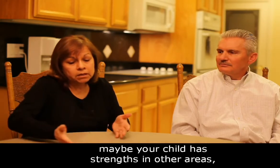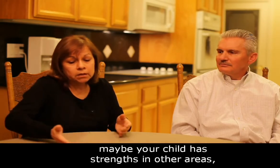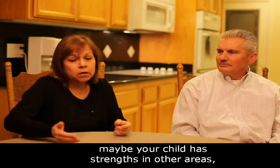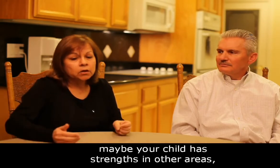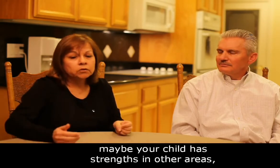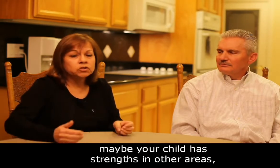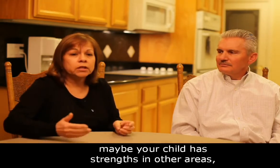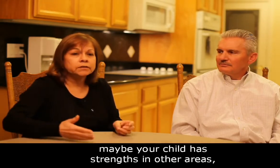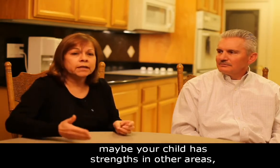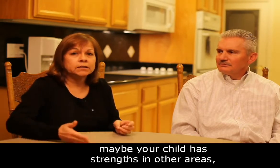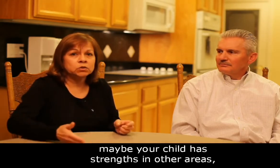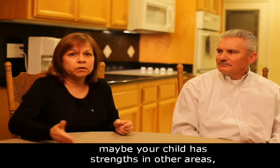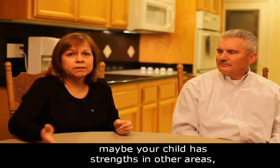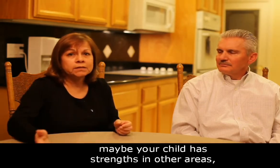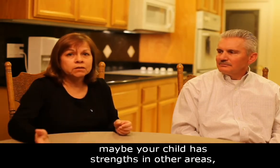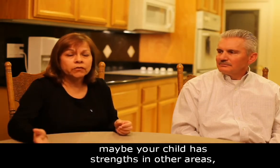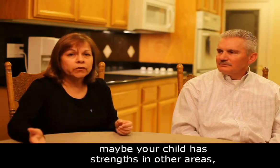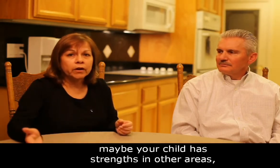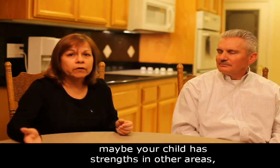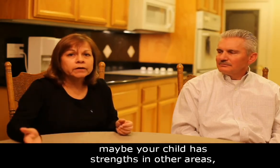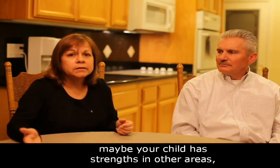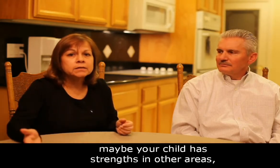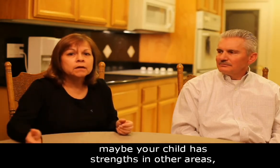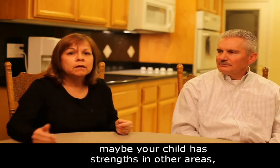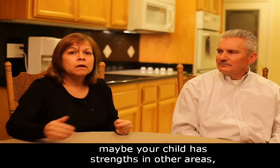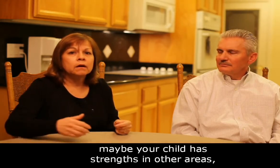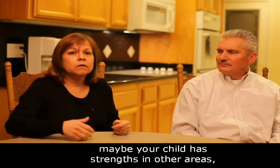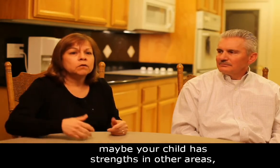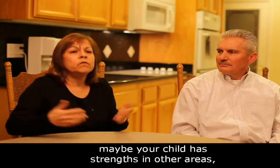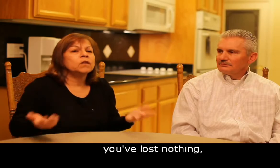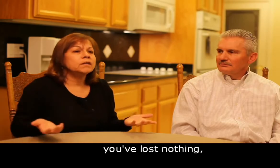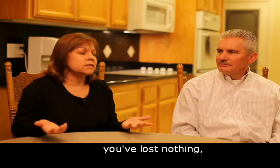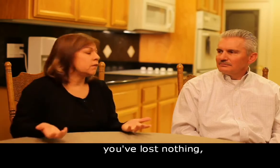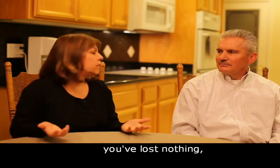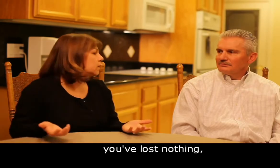maybe your child has strengths in other areas, you've lost nothing.